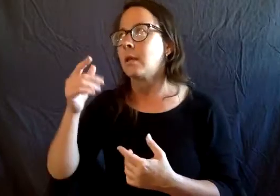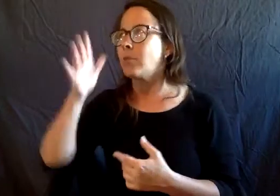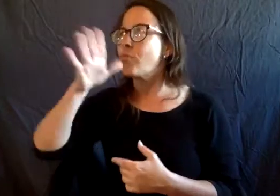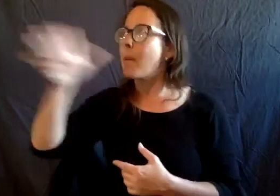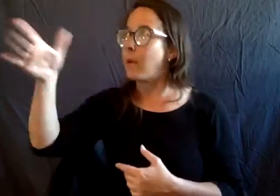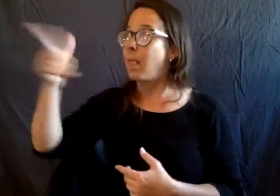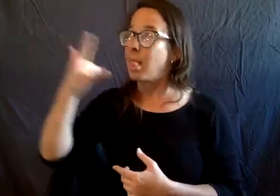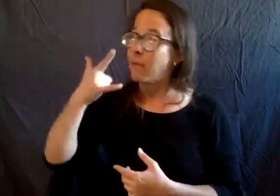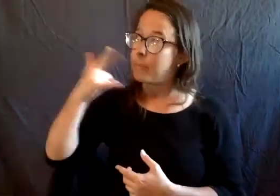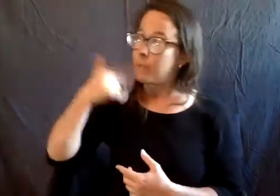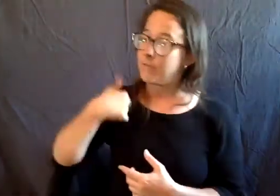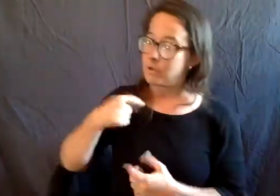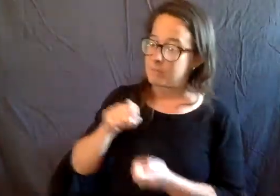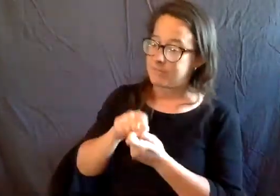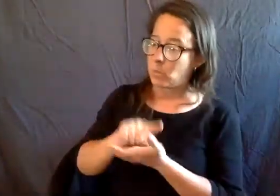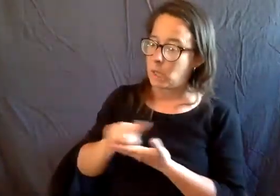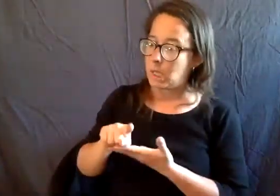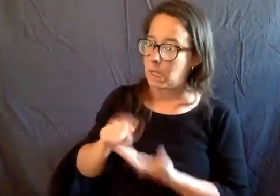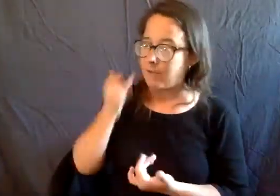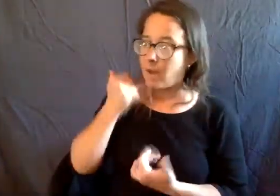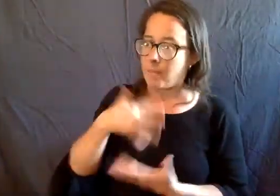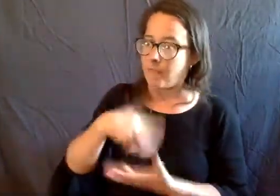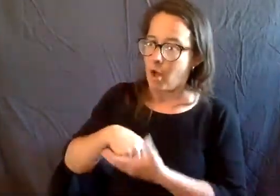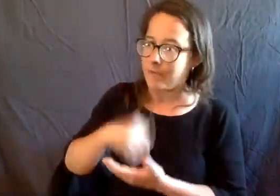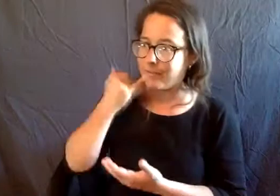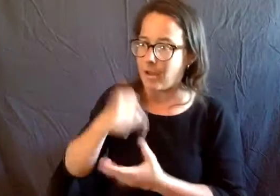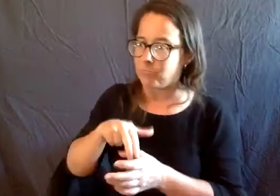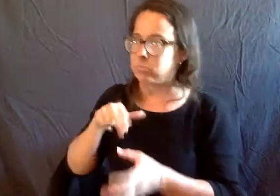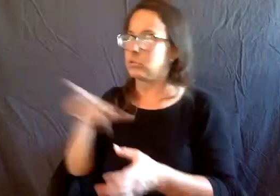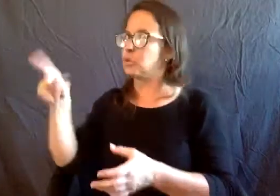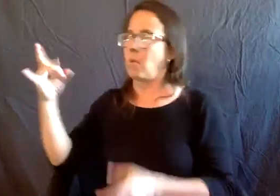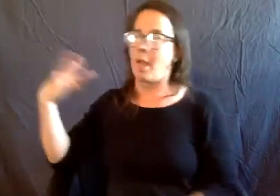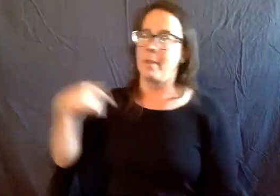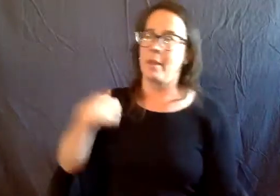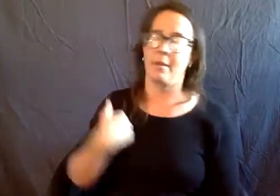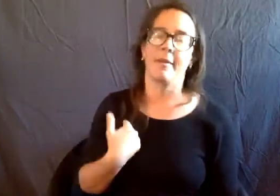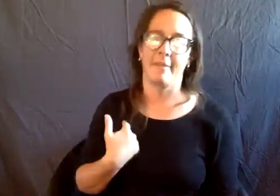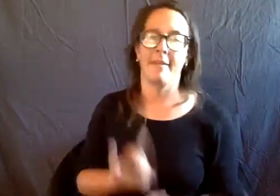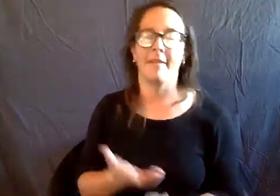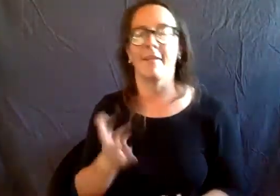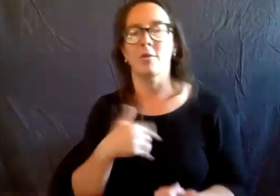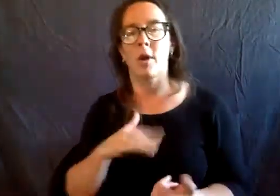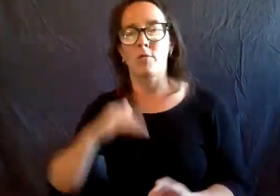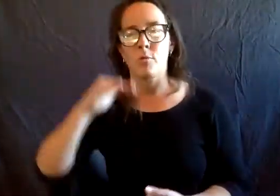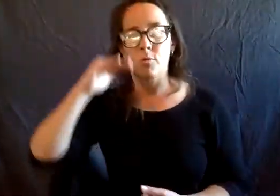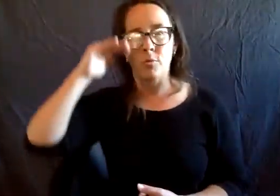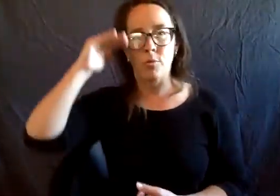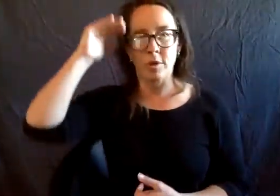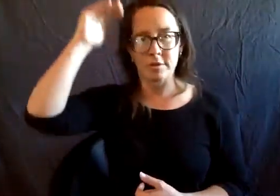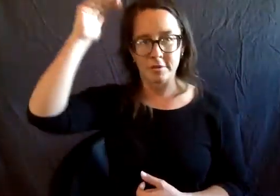it was strange because that didn't work as I grew as an adult. But I came into